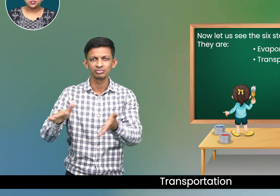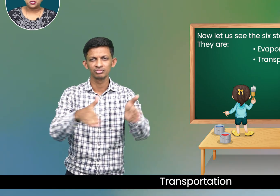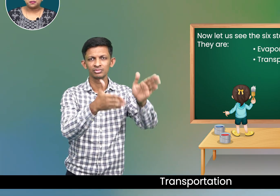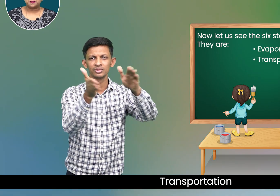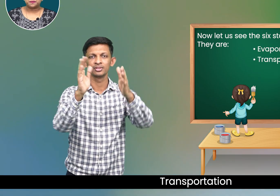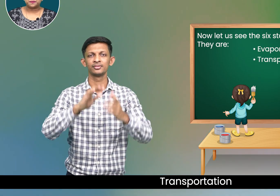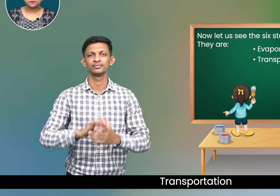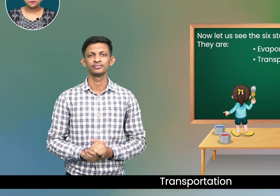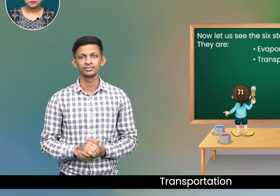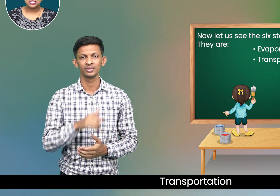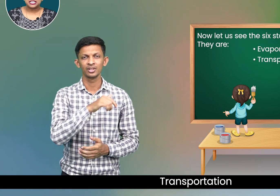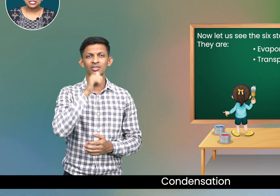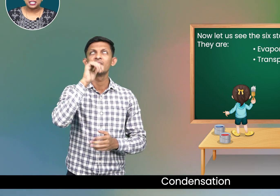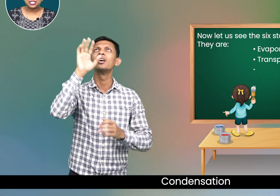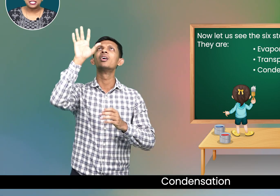transportation,